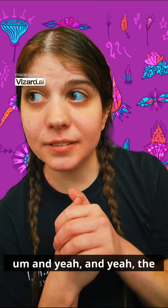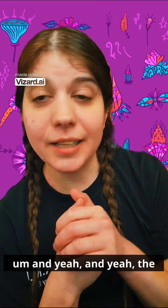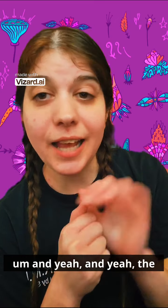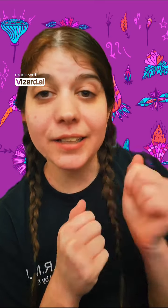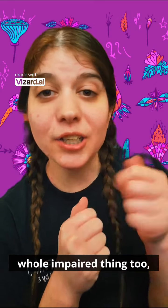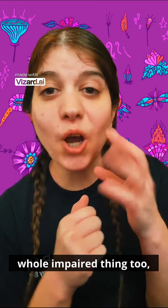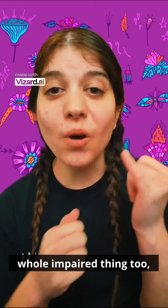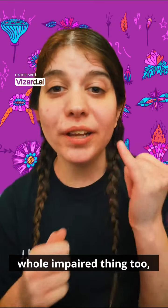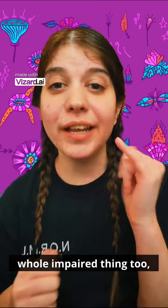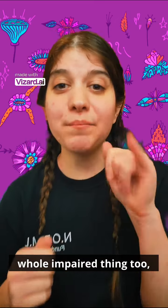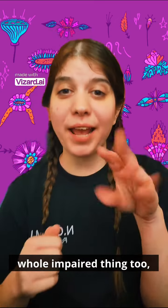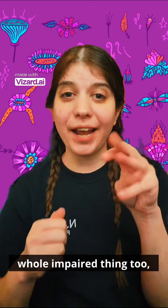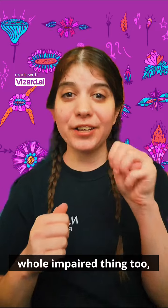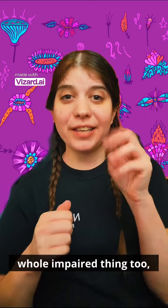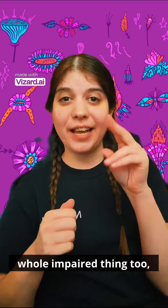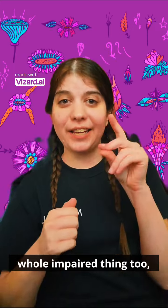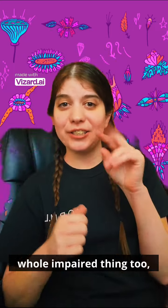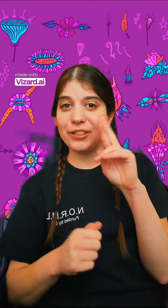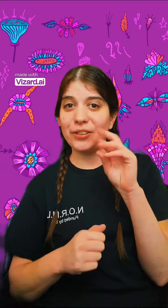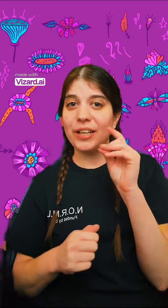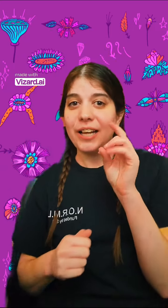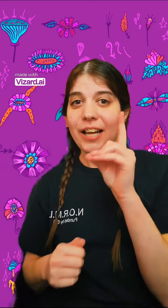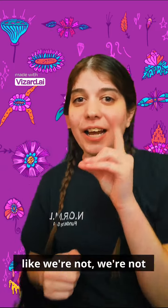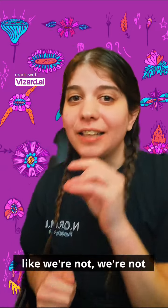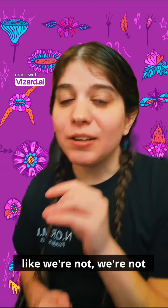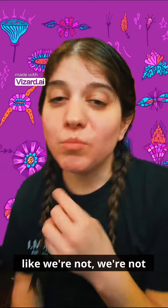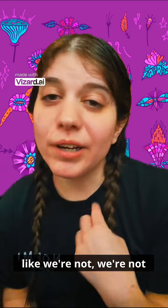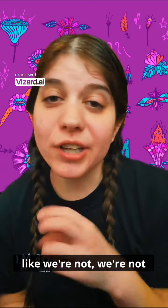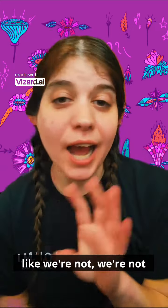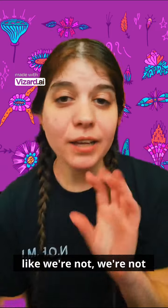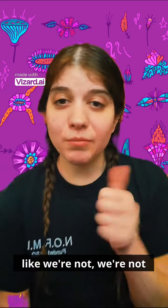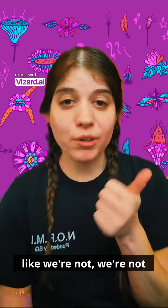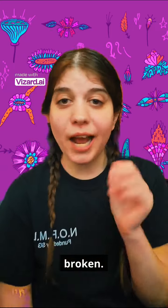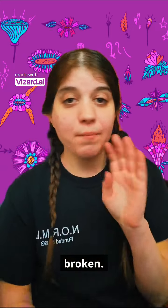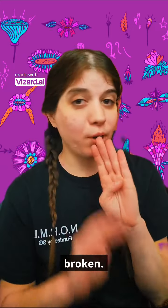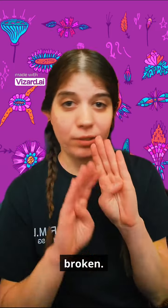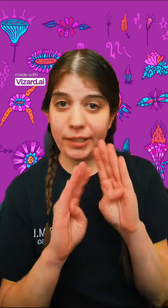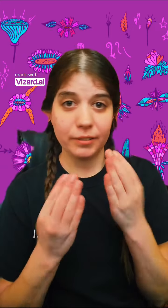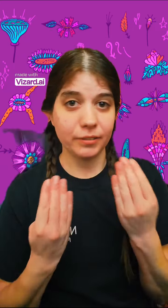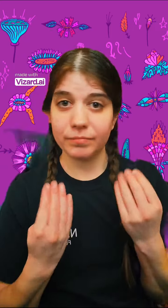And the whole impaired thing too, like we're not broken.